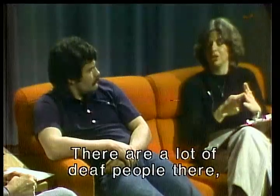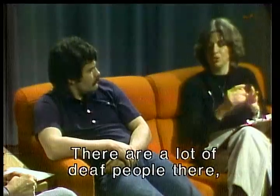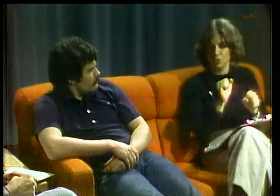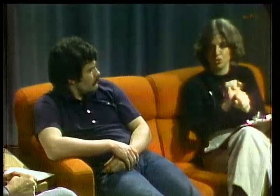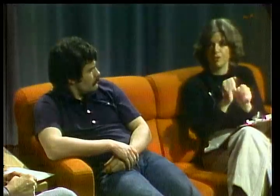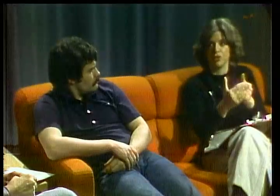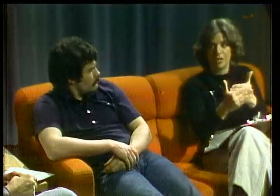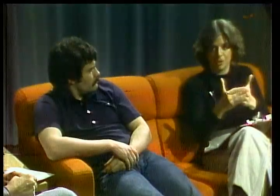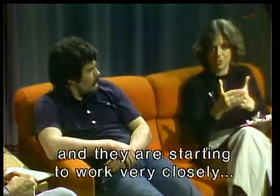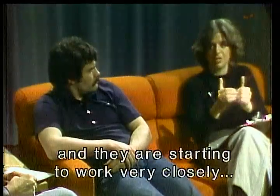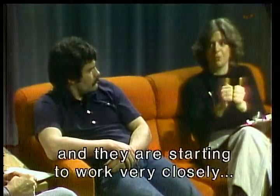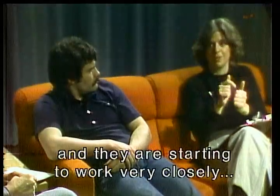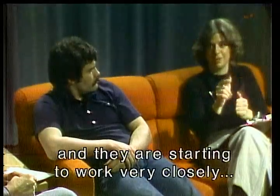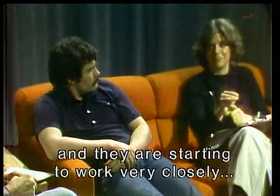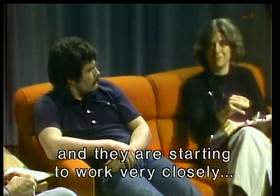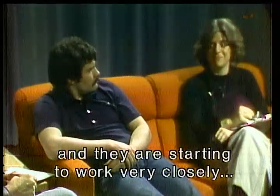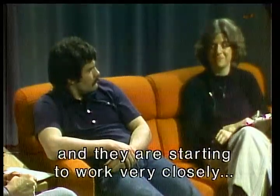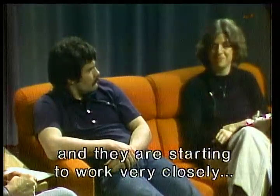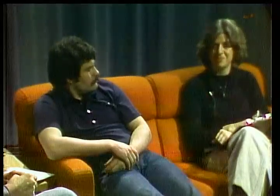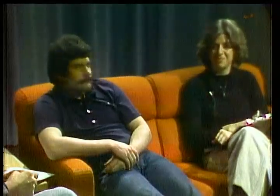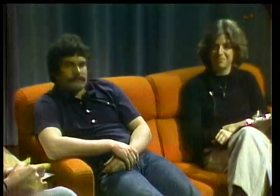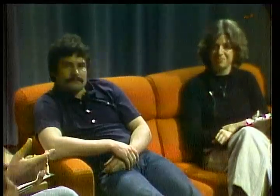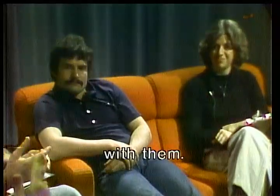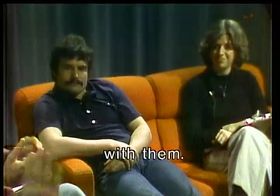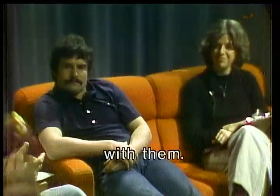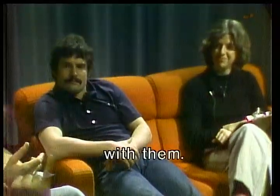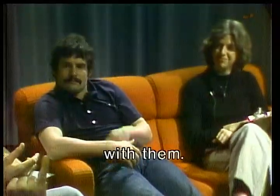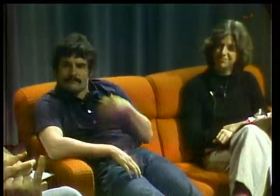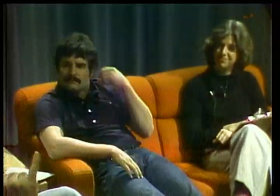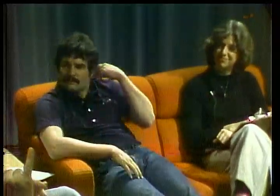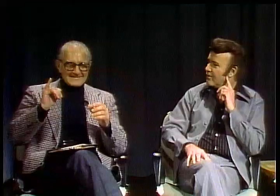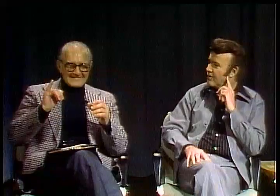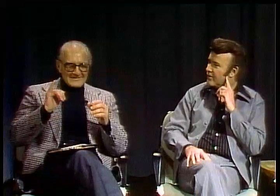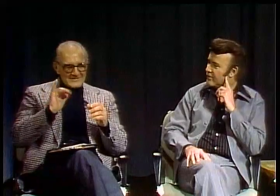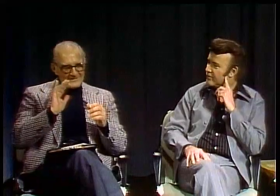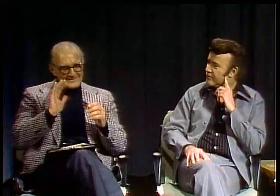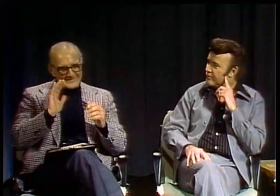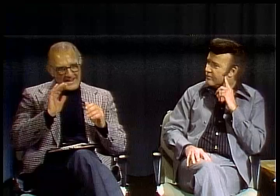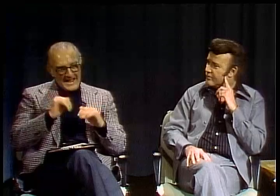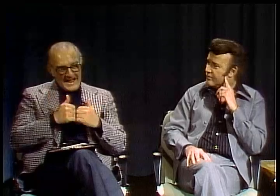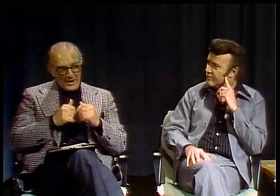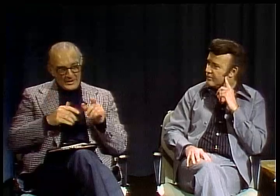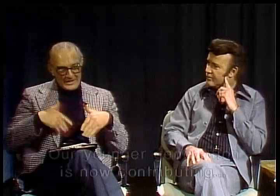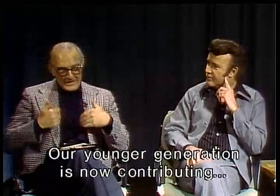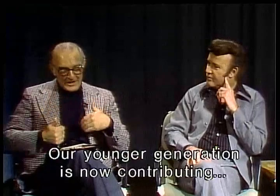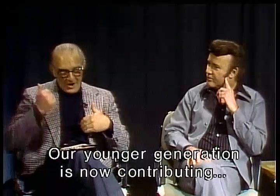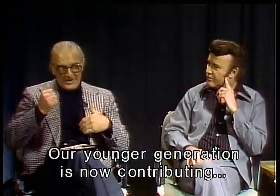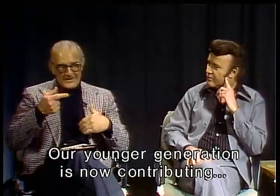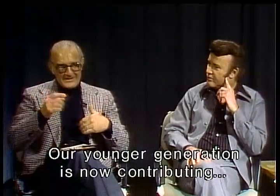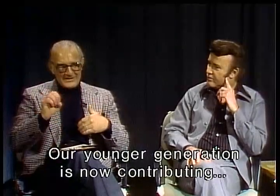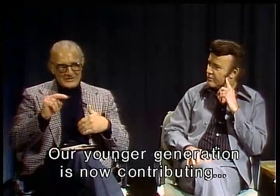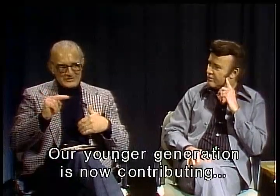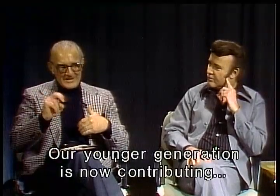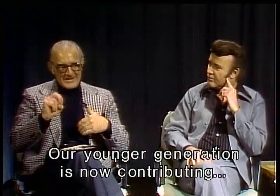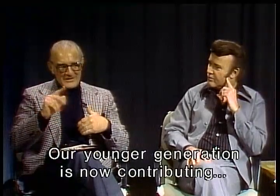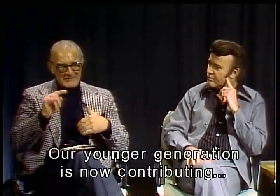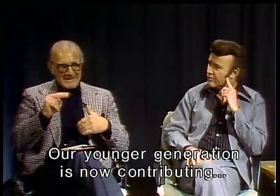to work very closely with them. That's how younger